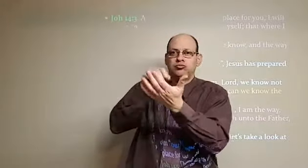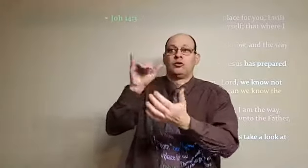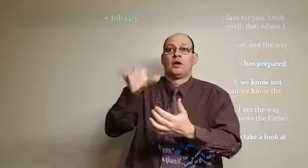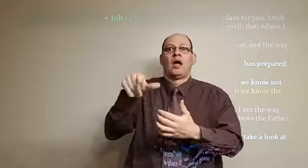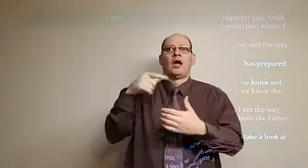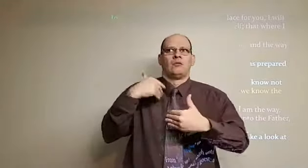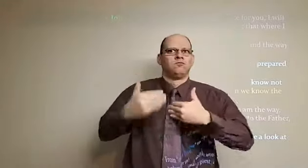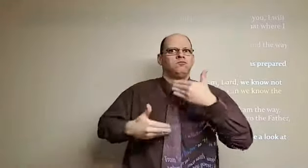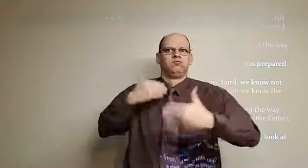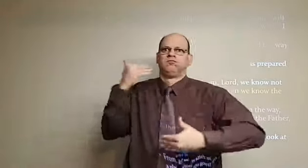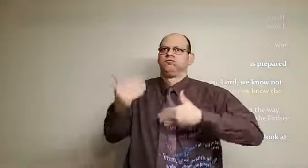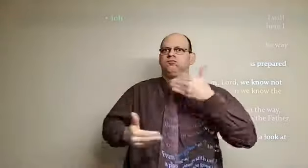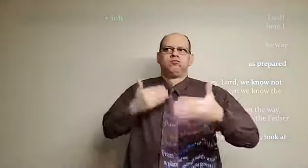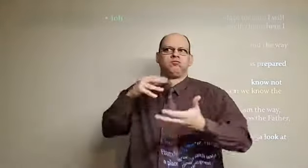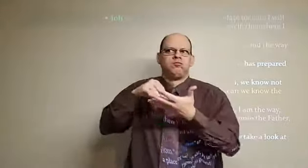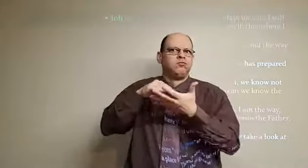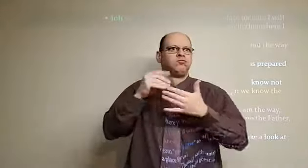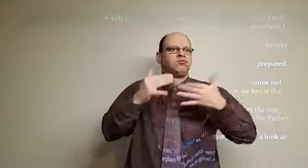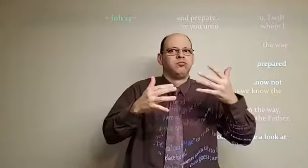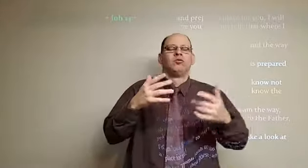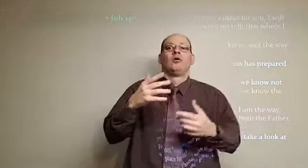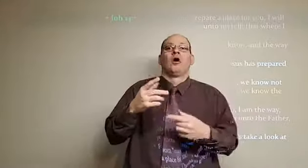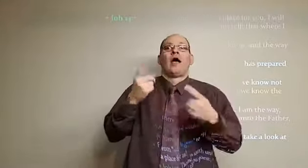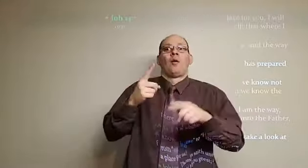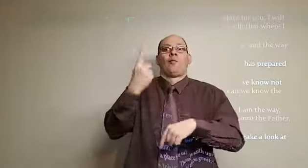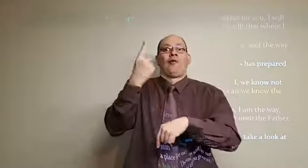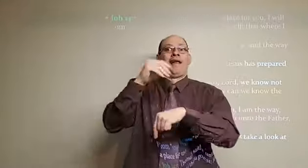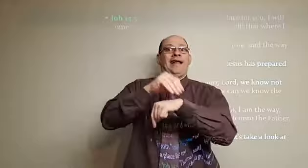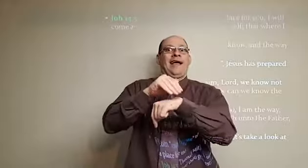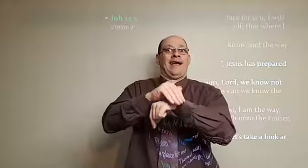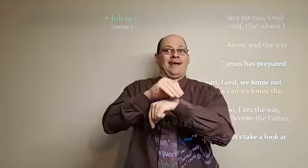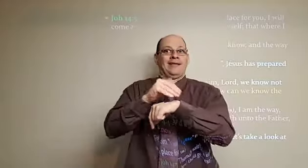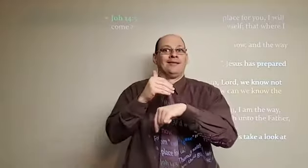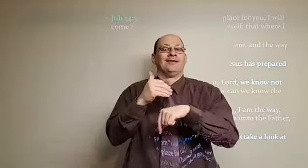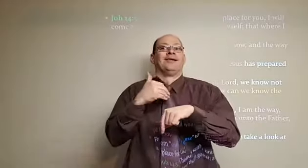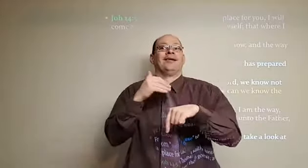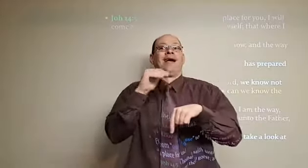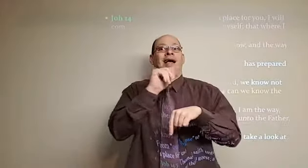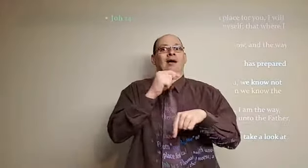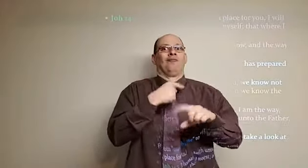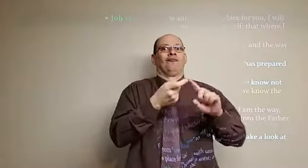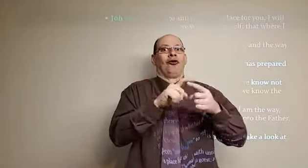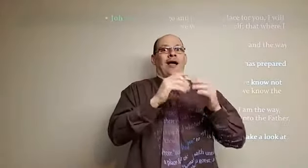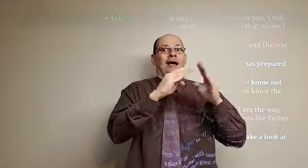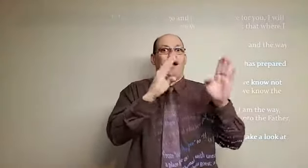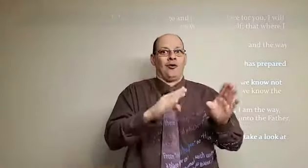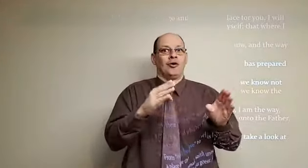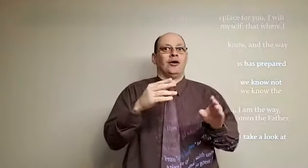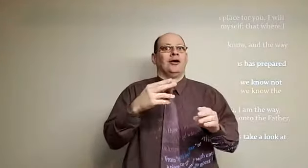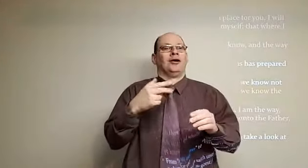word and we would move forward with that but I'll let you know one night I had a friend